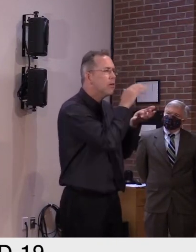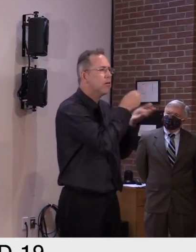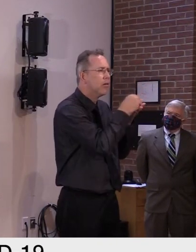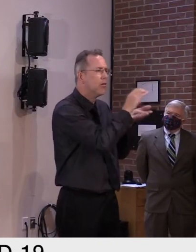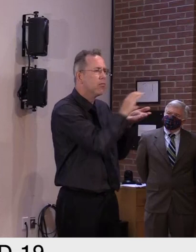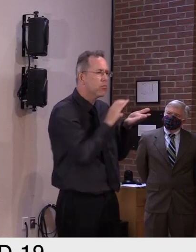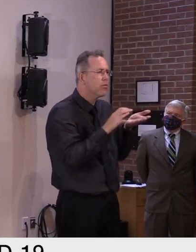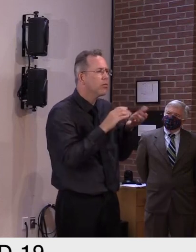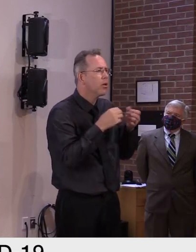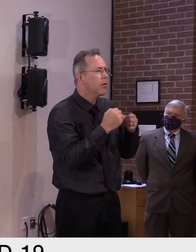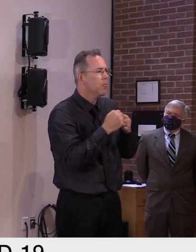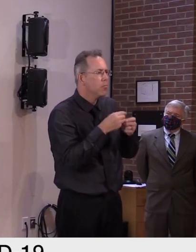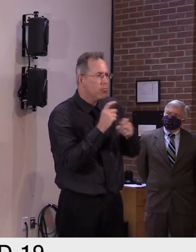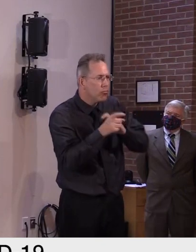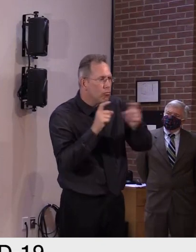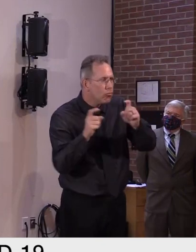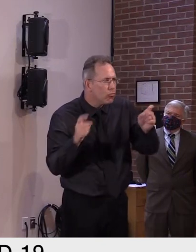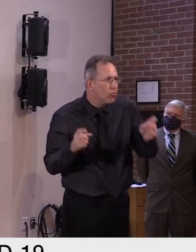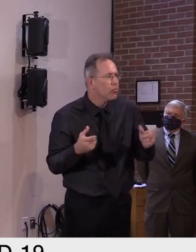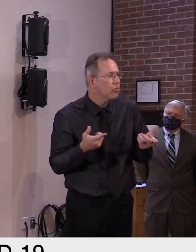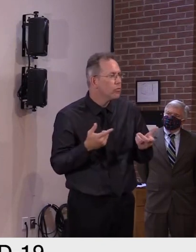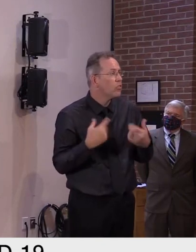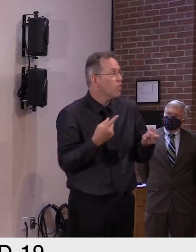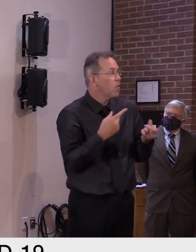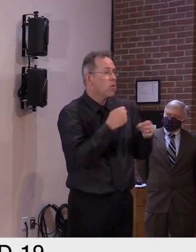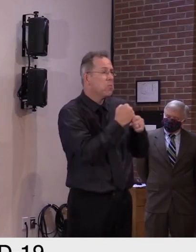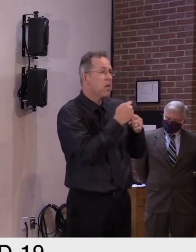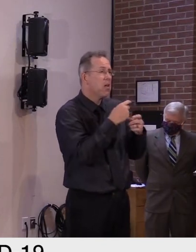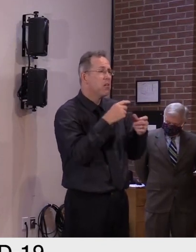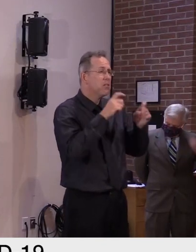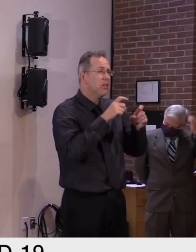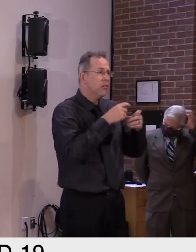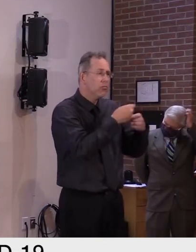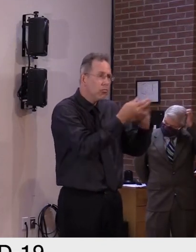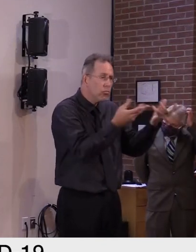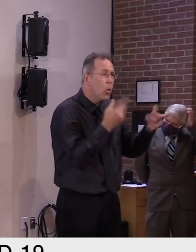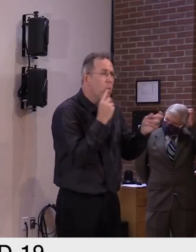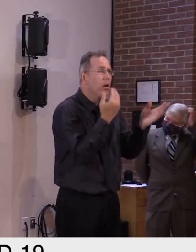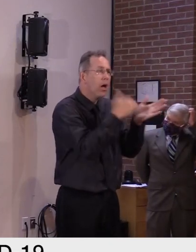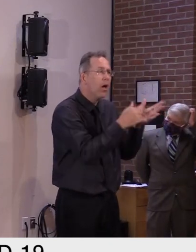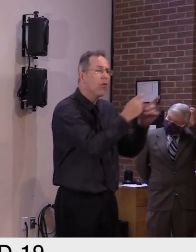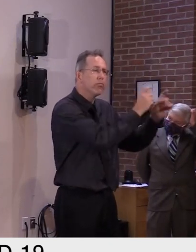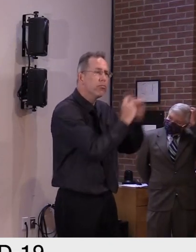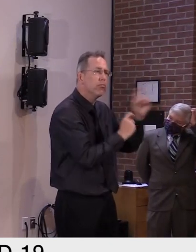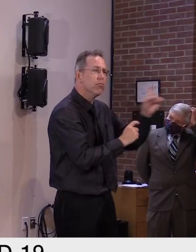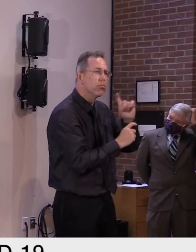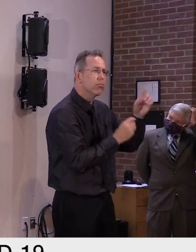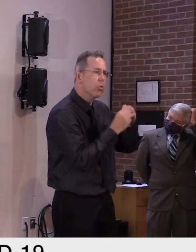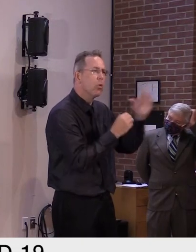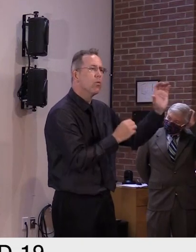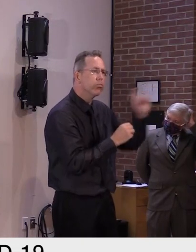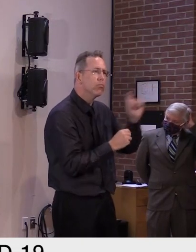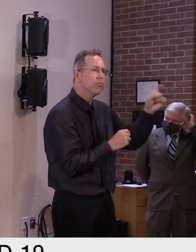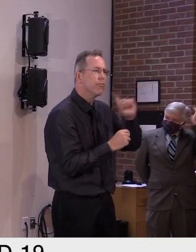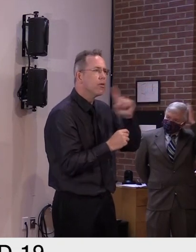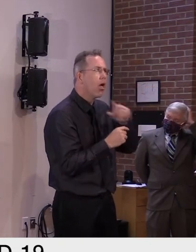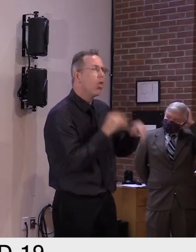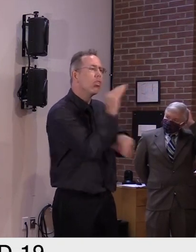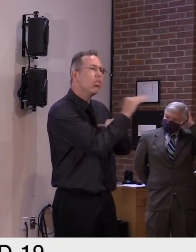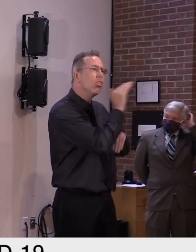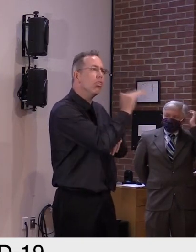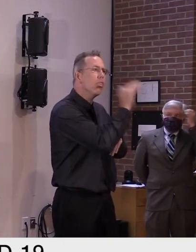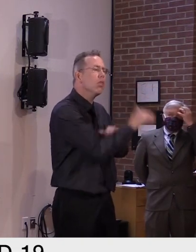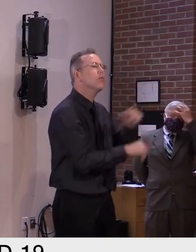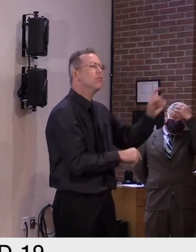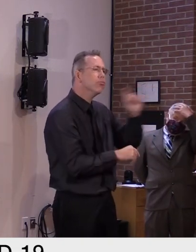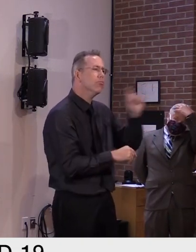out and the government can continue to distribute them to the states. Barring that happening, we have concerns about